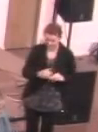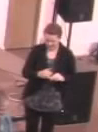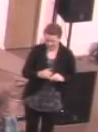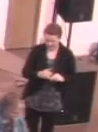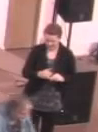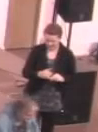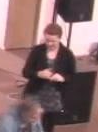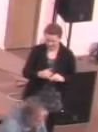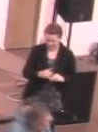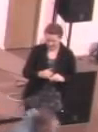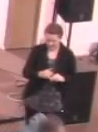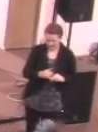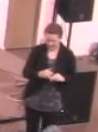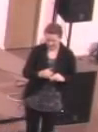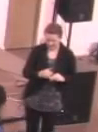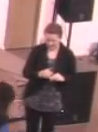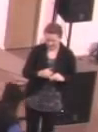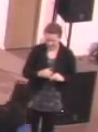Thank you.